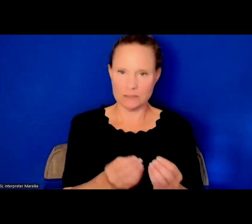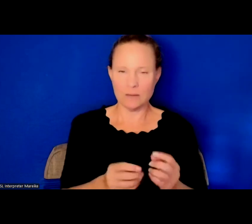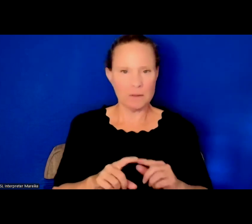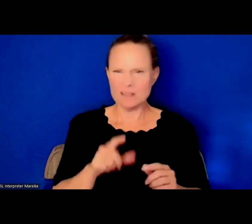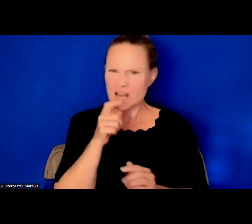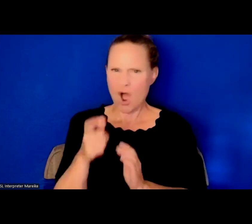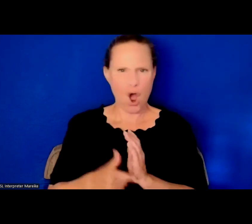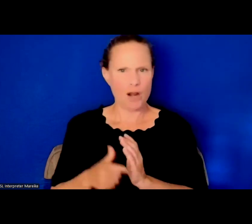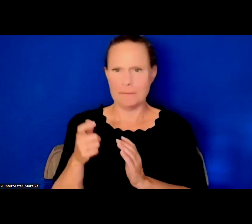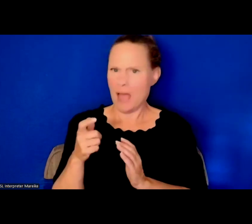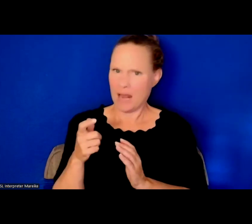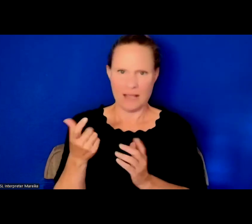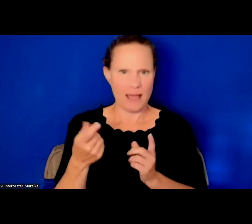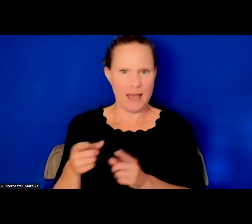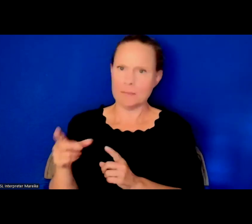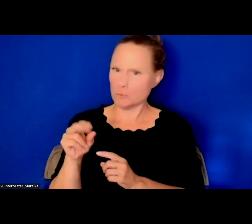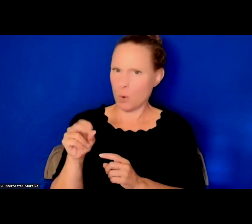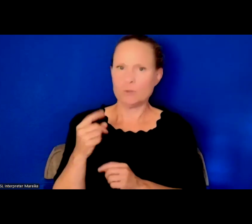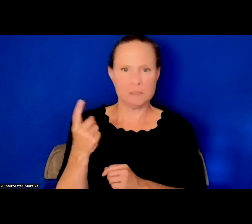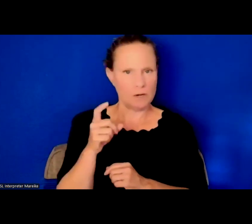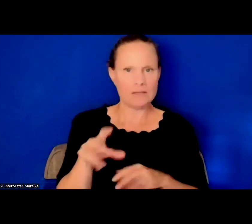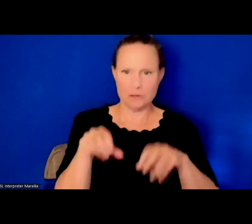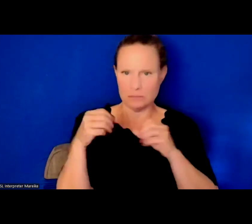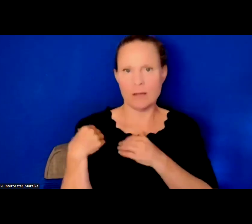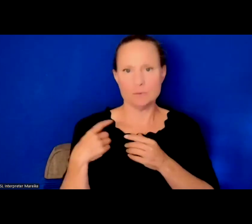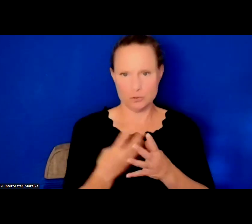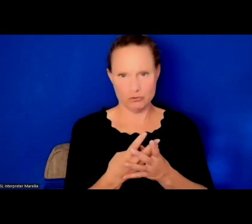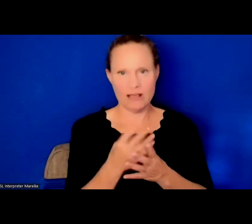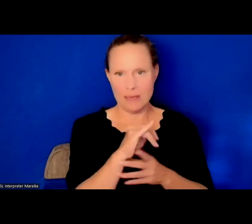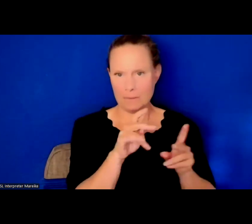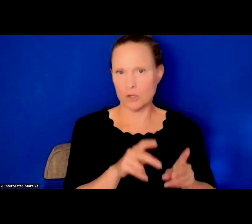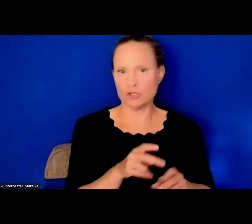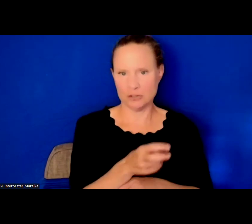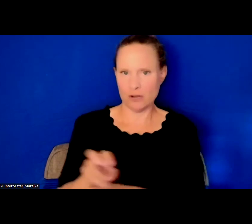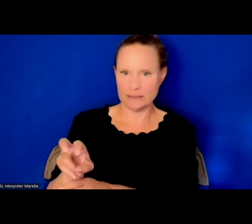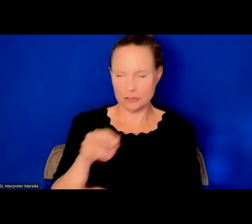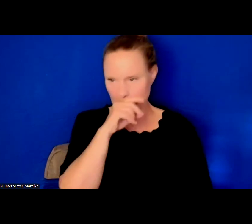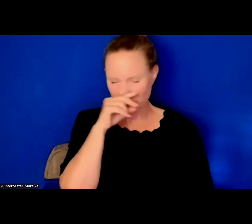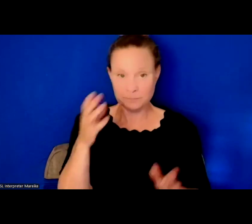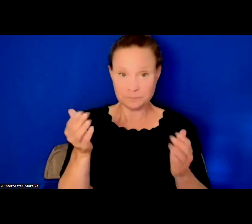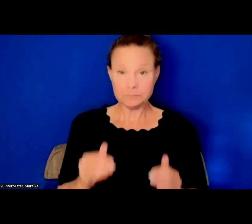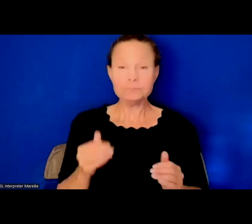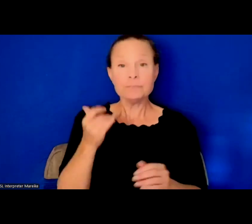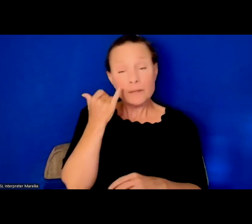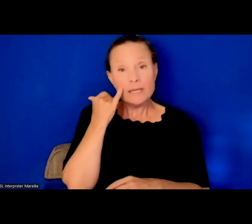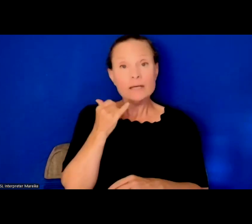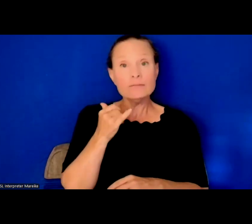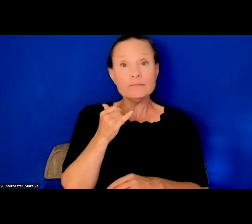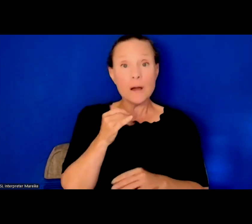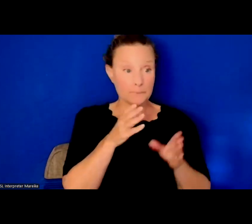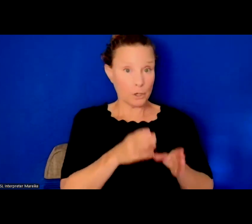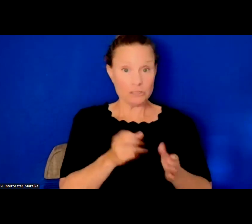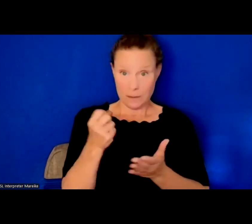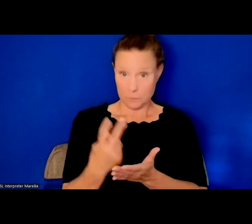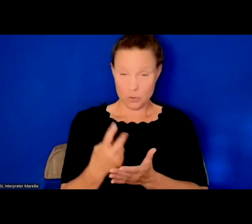our processes. It's a And if gap. they, right. And if they are approved for the